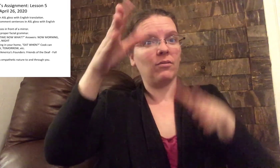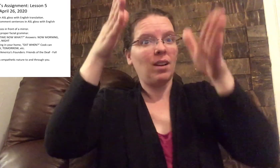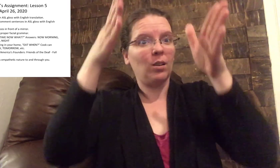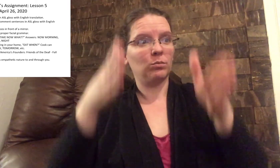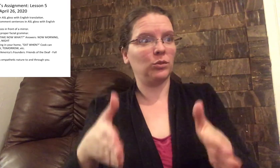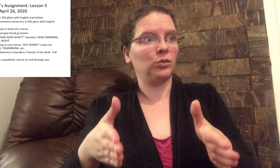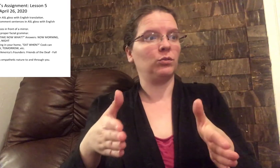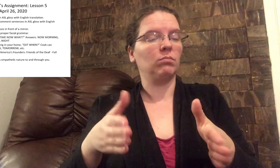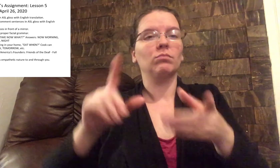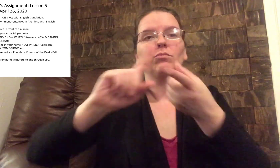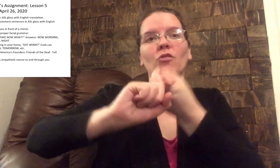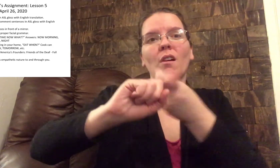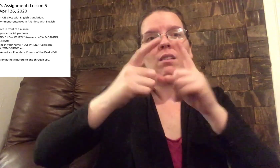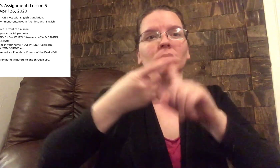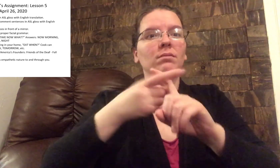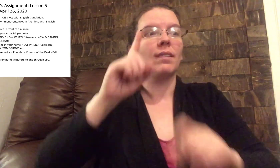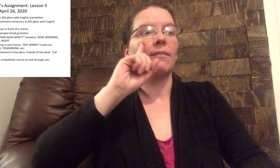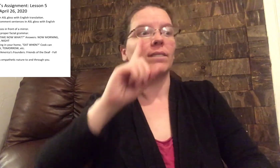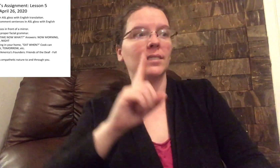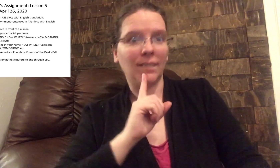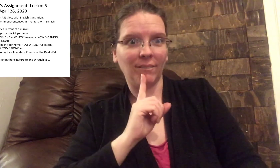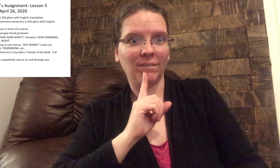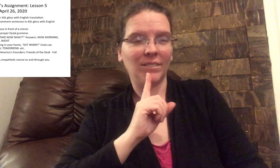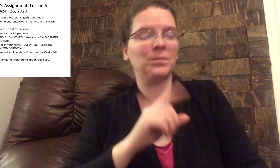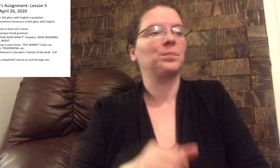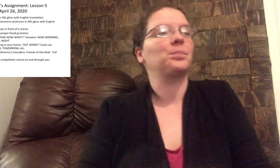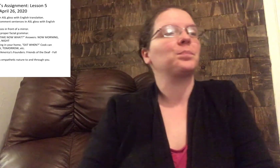America's Founders, Friends of the Deaf.